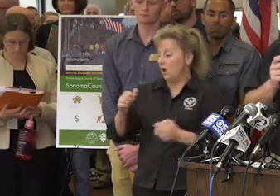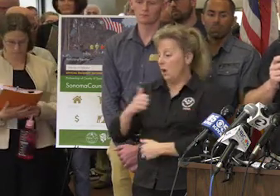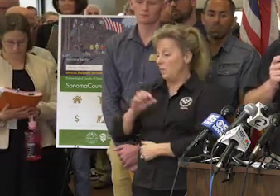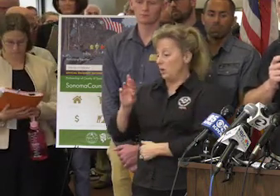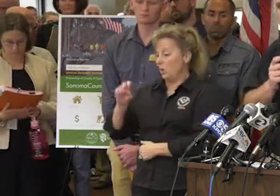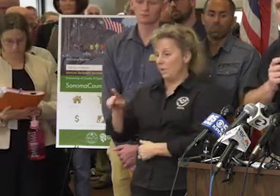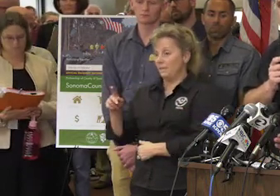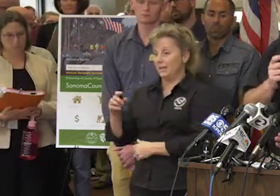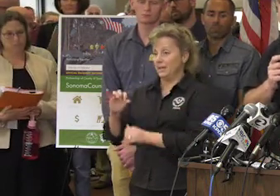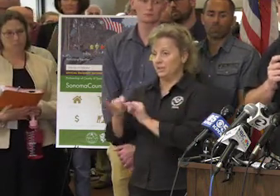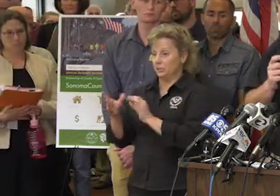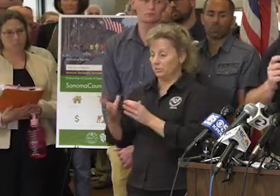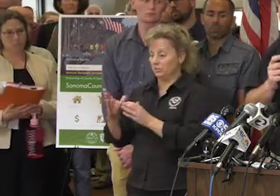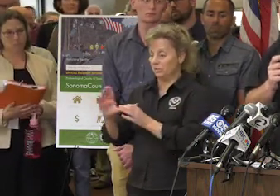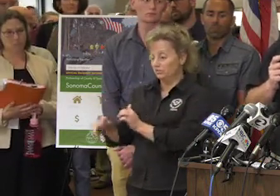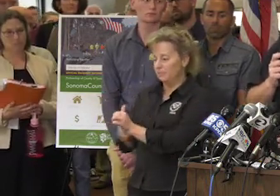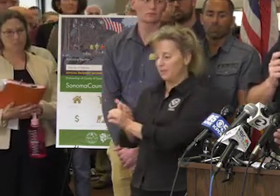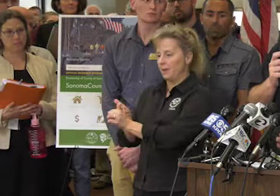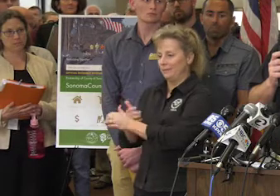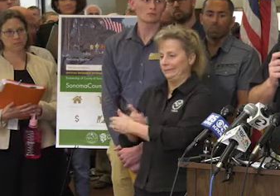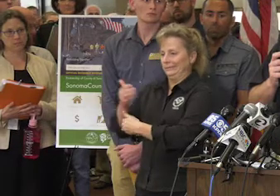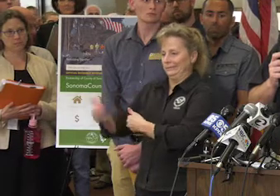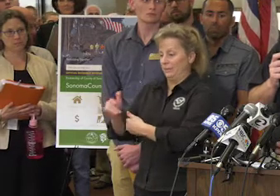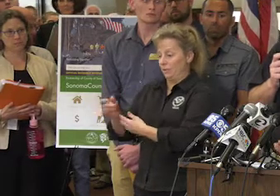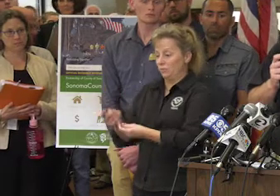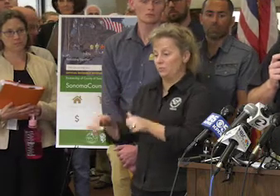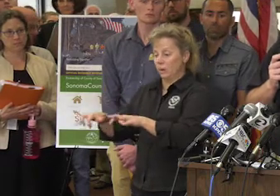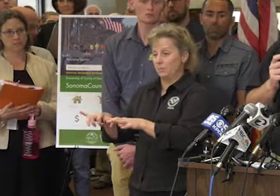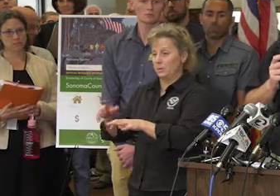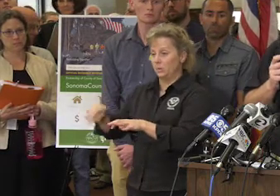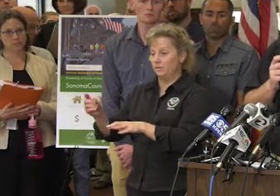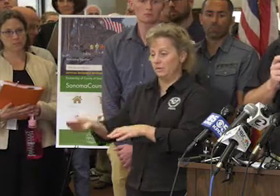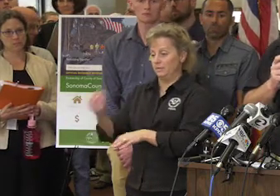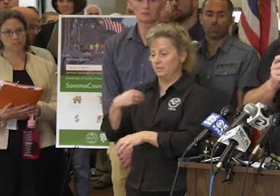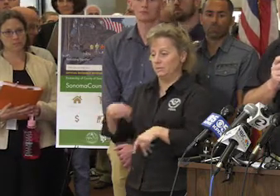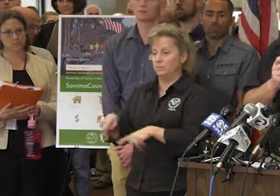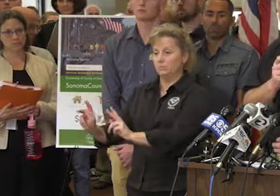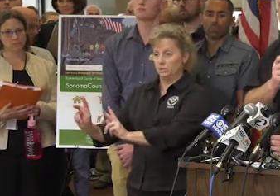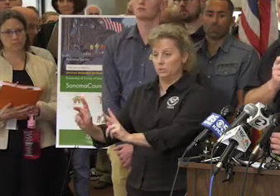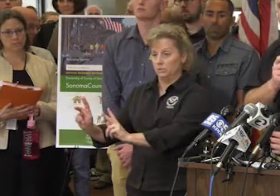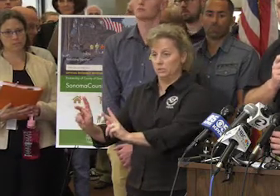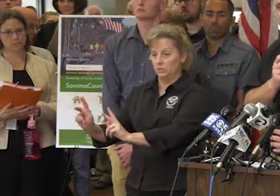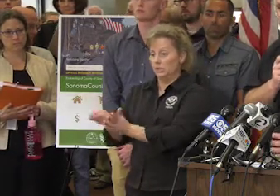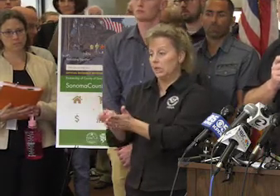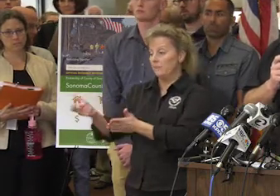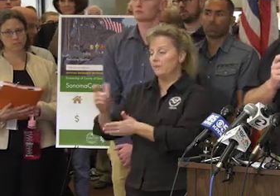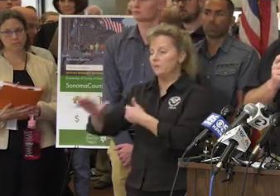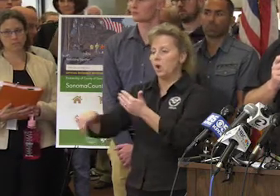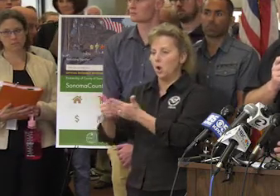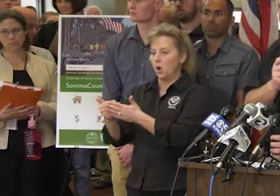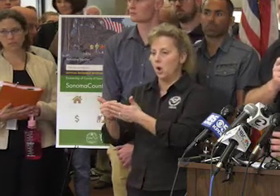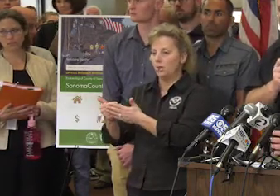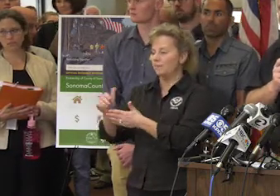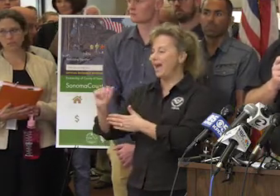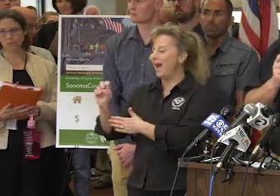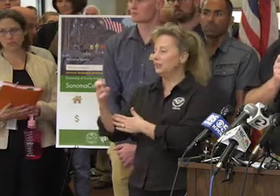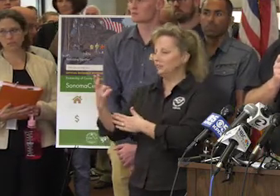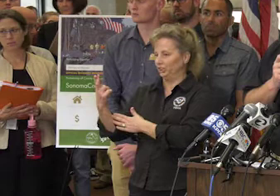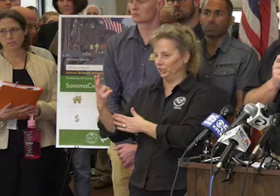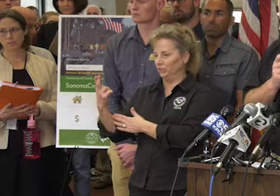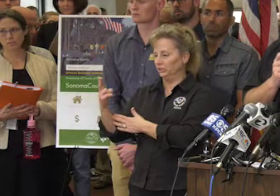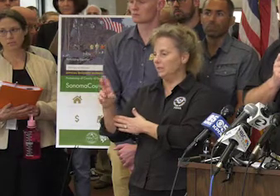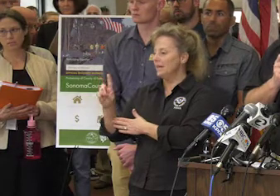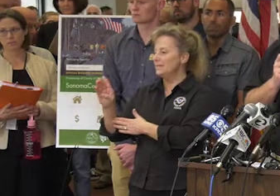Engineer contractors will be right in behind them on those properties where you've given us permission to eliminate all of the ash, all of